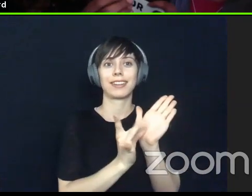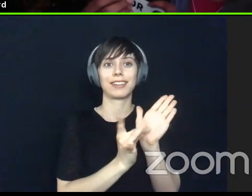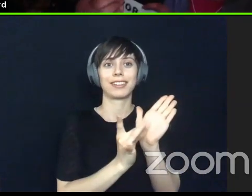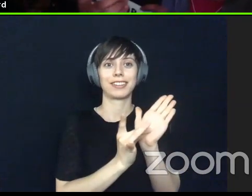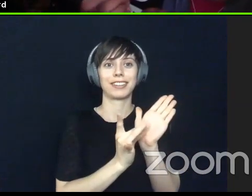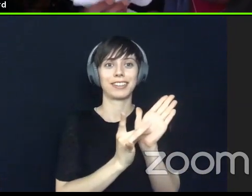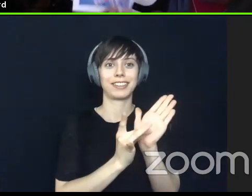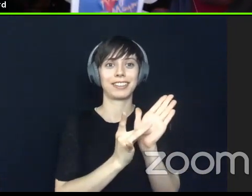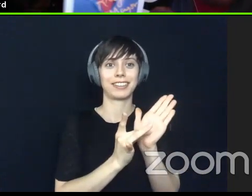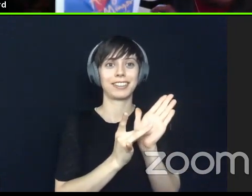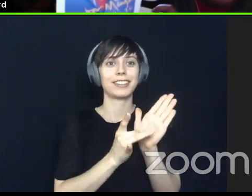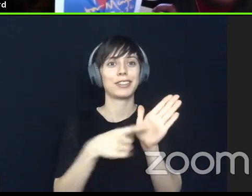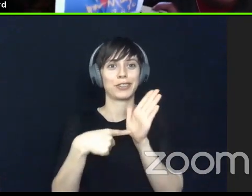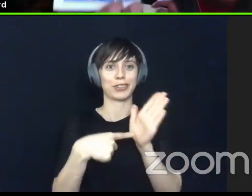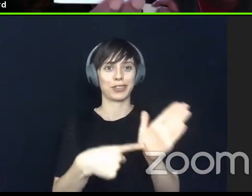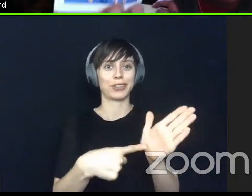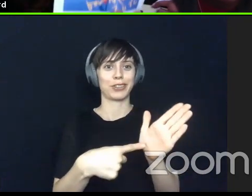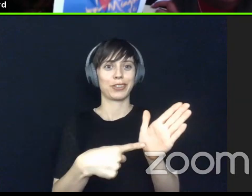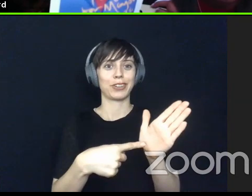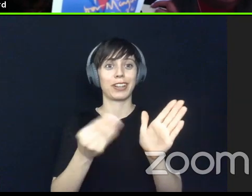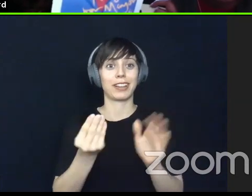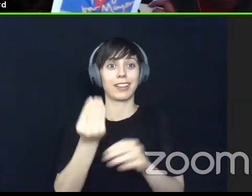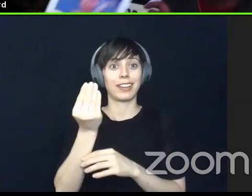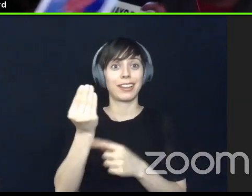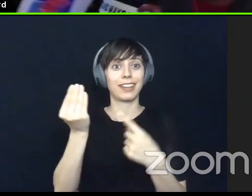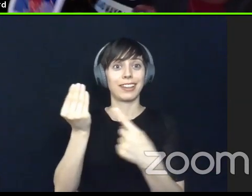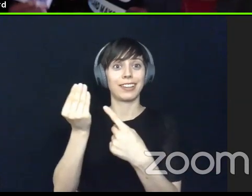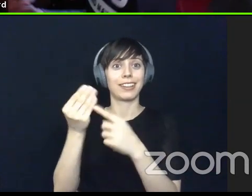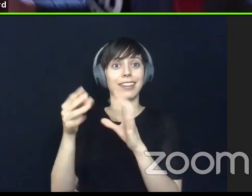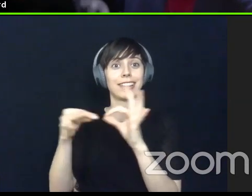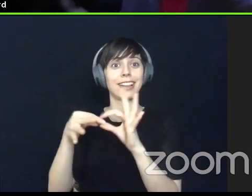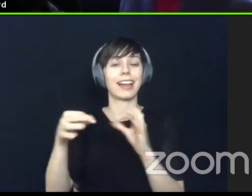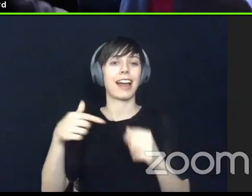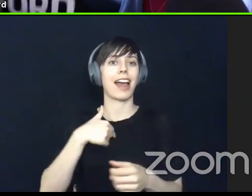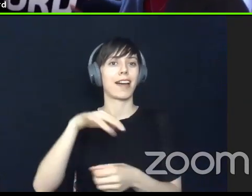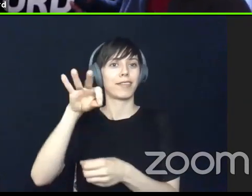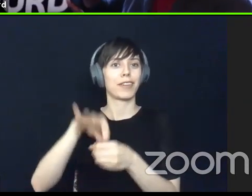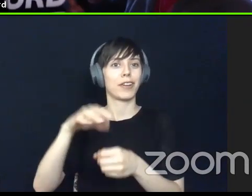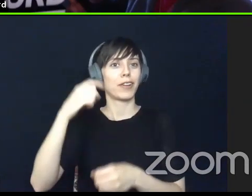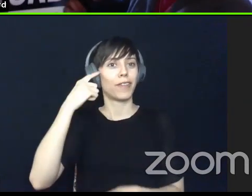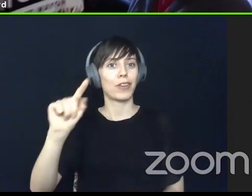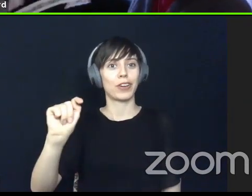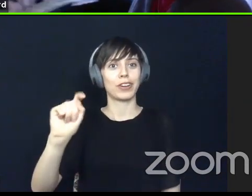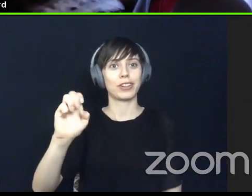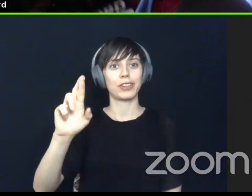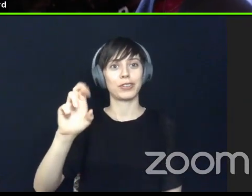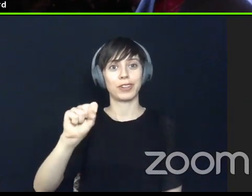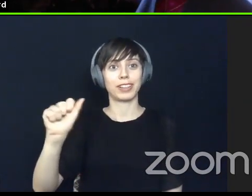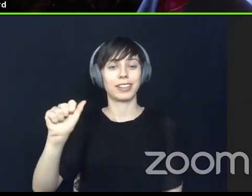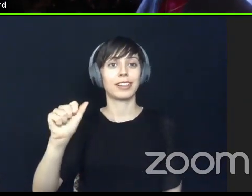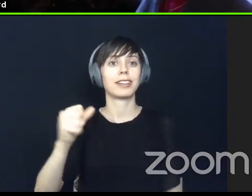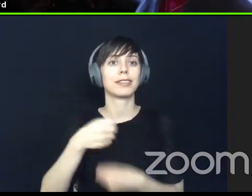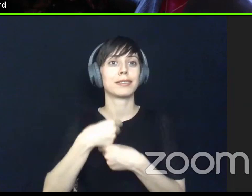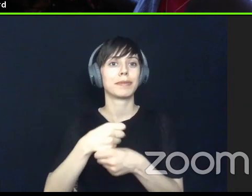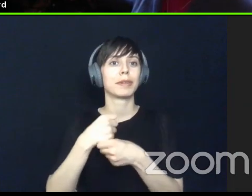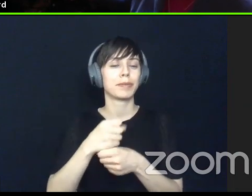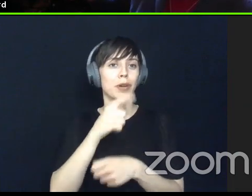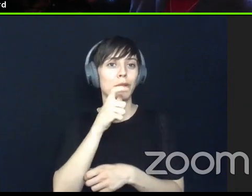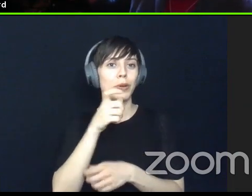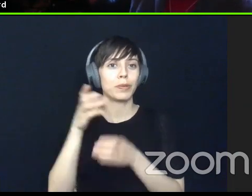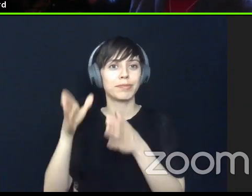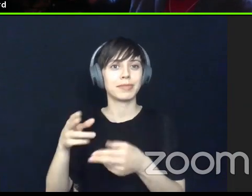And these ones right here say, I voted for Teressa. And they were made by Amaya Akimoto, who is one of the youth who I worked